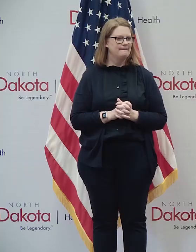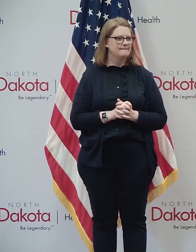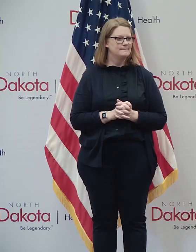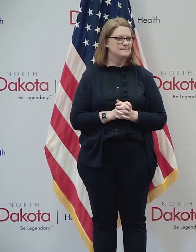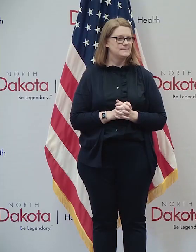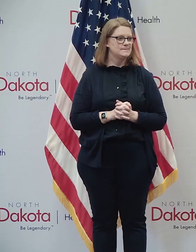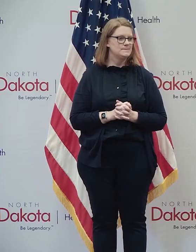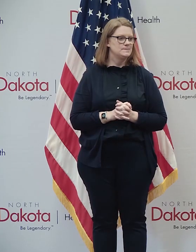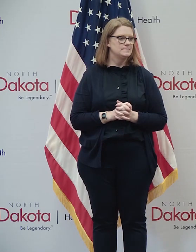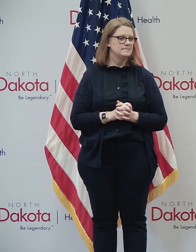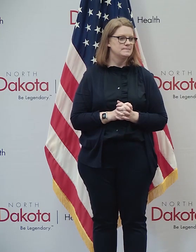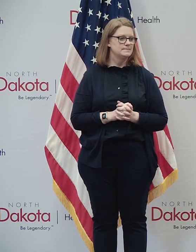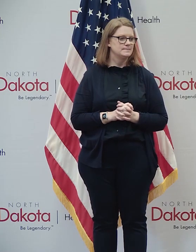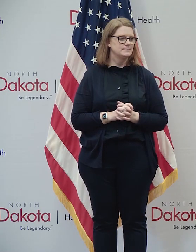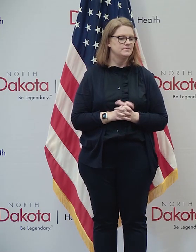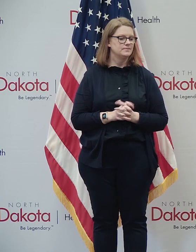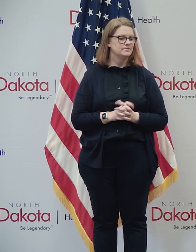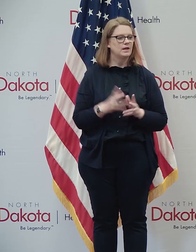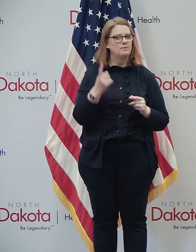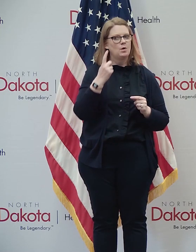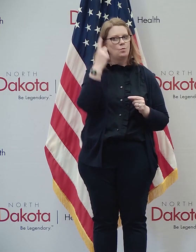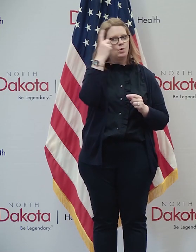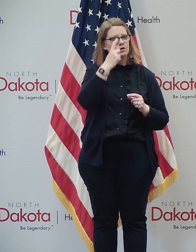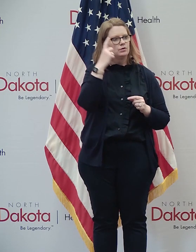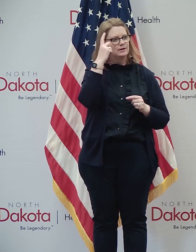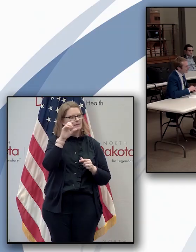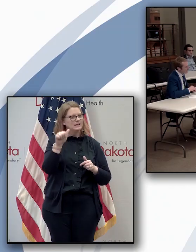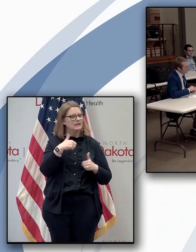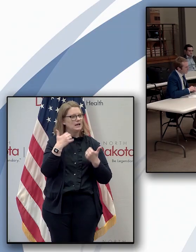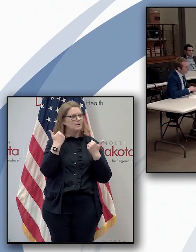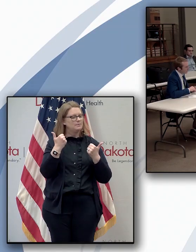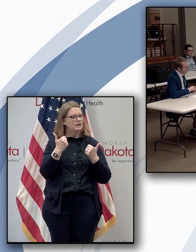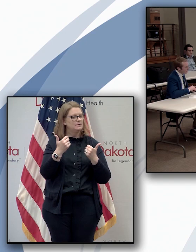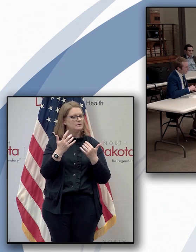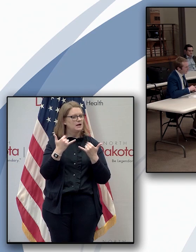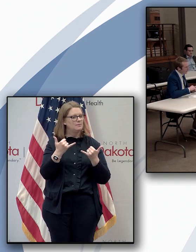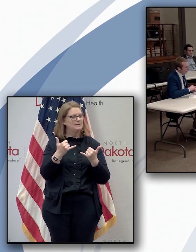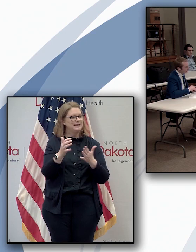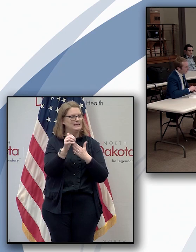Chris Jones. Yay, thank you.